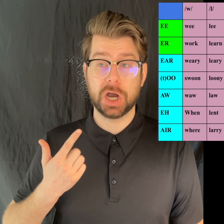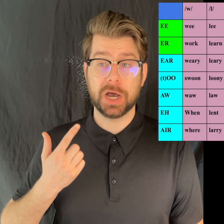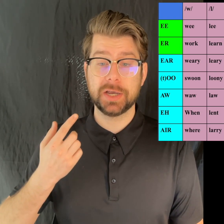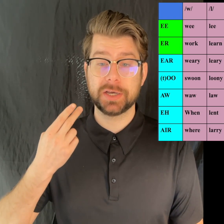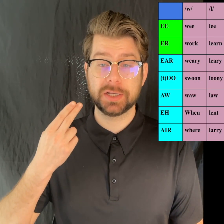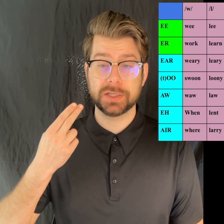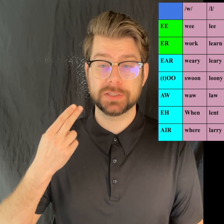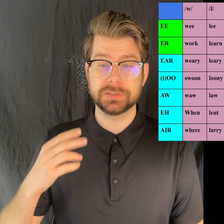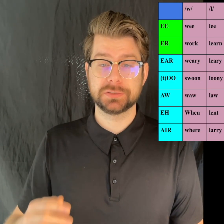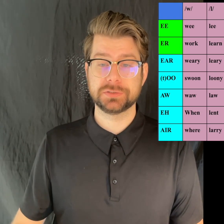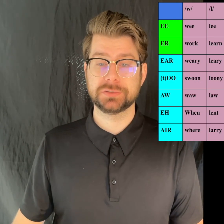shuck,